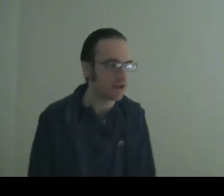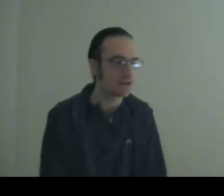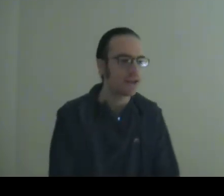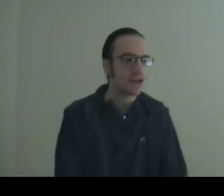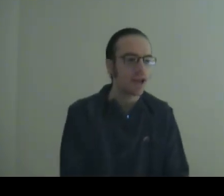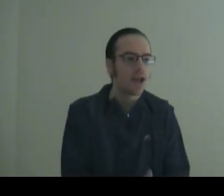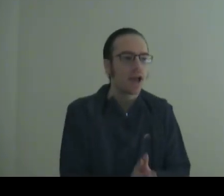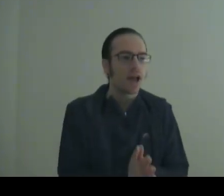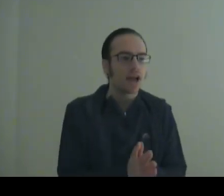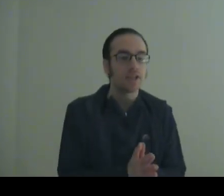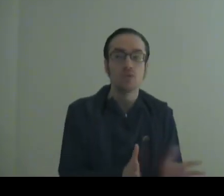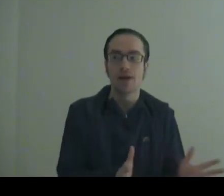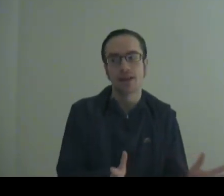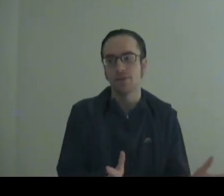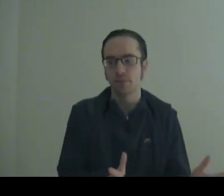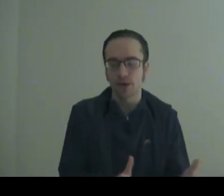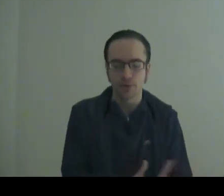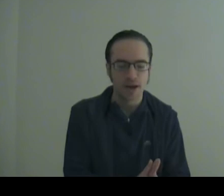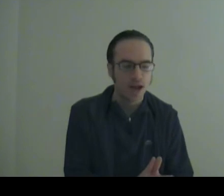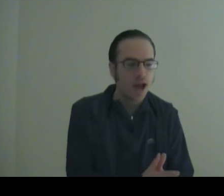mind. I do have a life of my own.